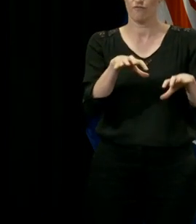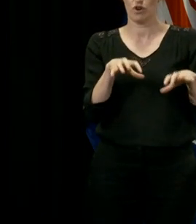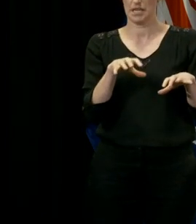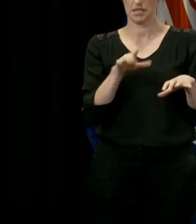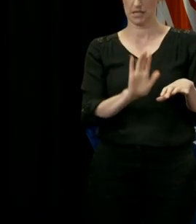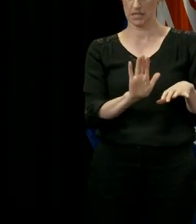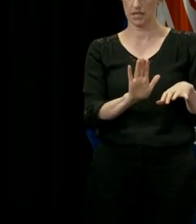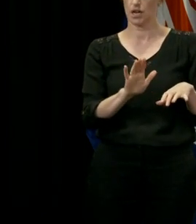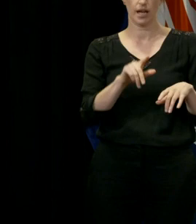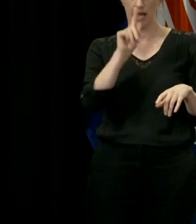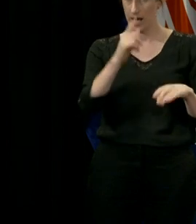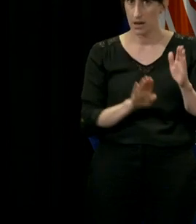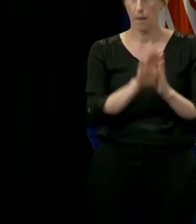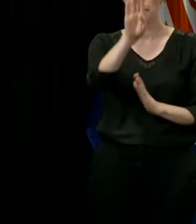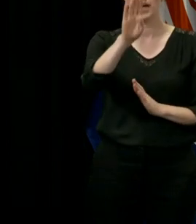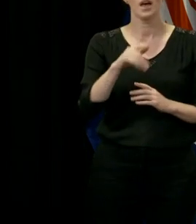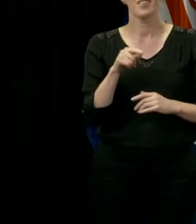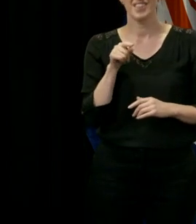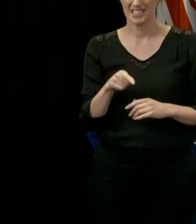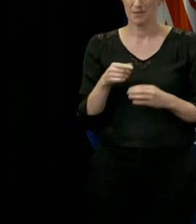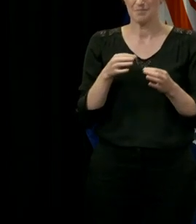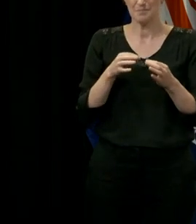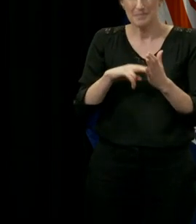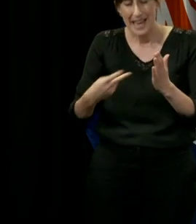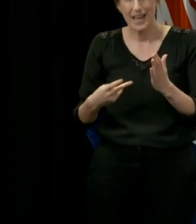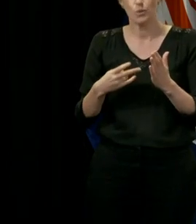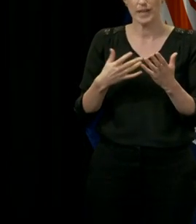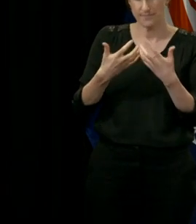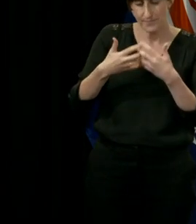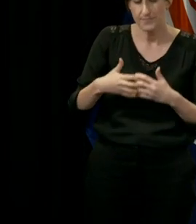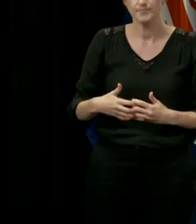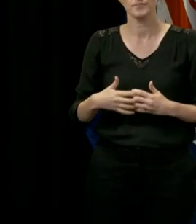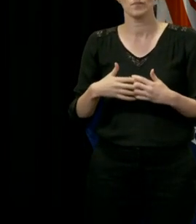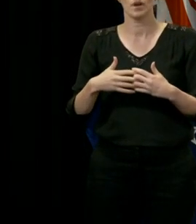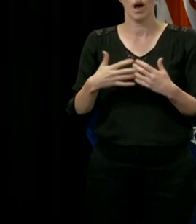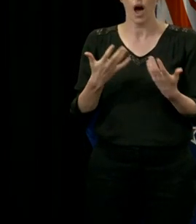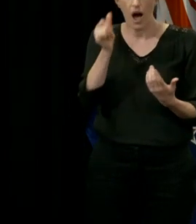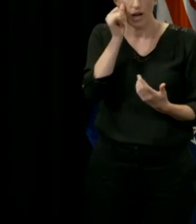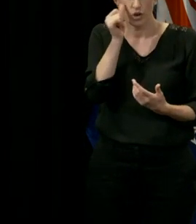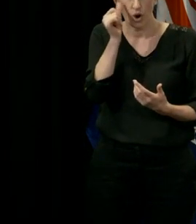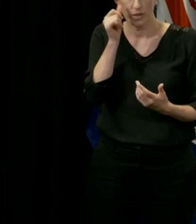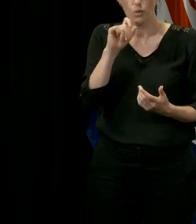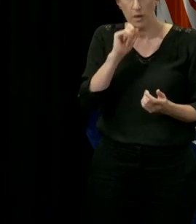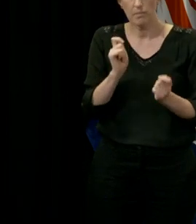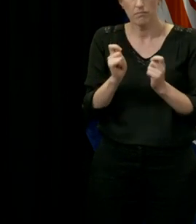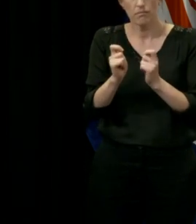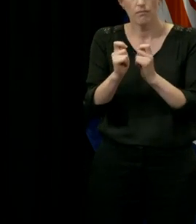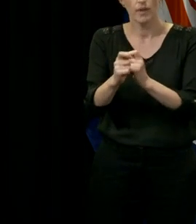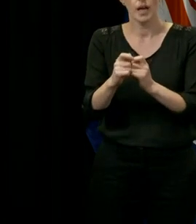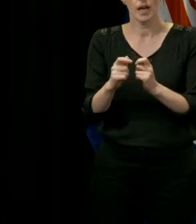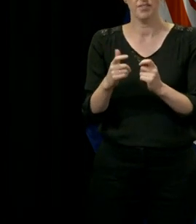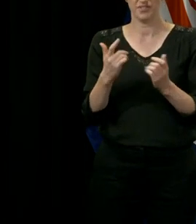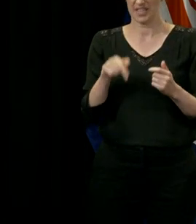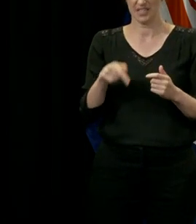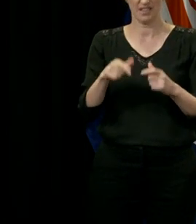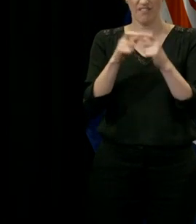to work on how we can adapt the schemes. As I said yesterday, we're conscious that we need to evolve what we're doing. This is not the end. There